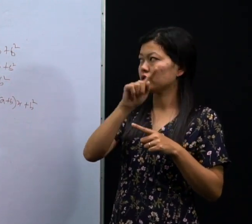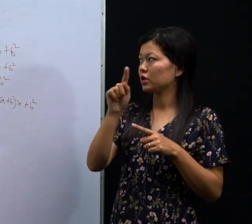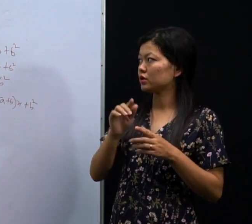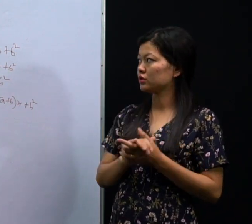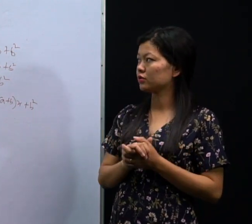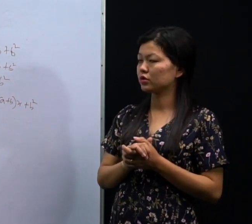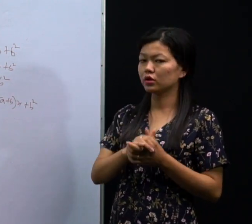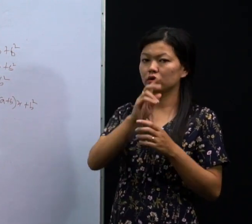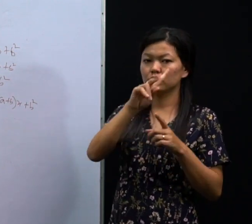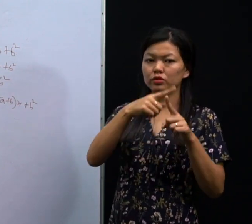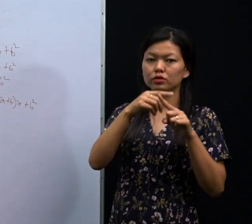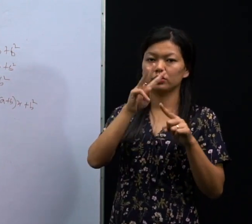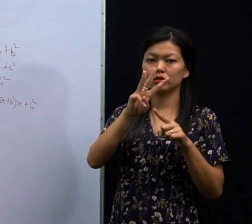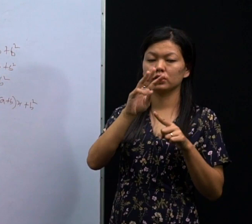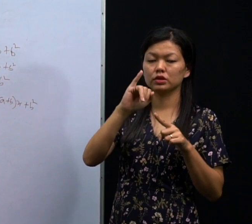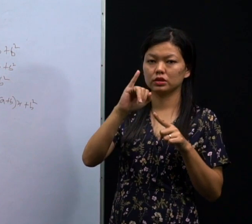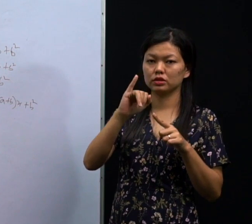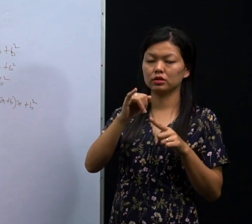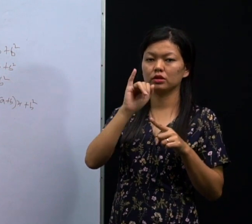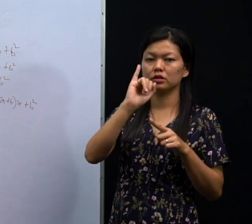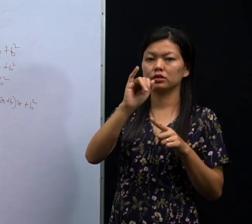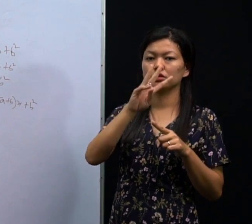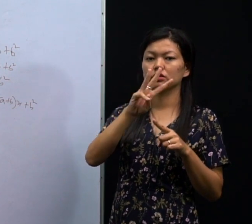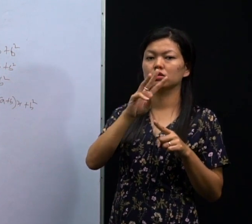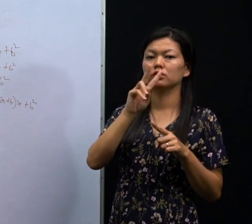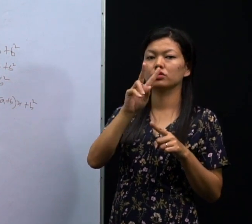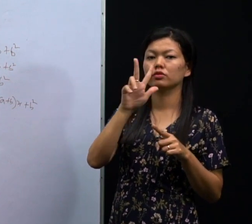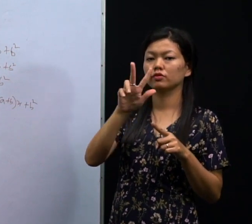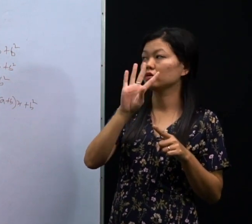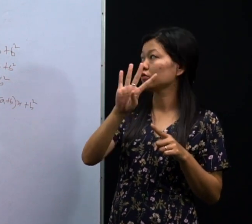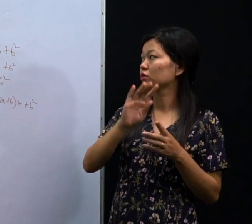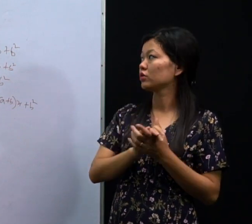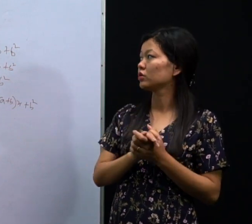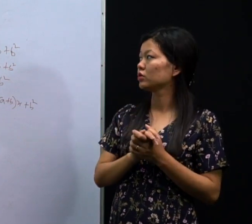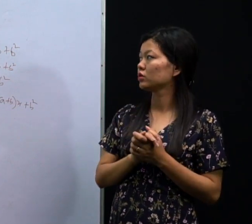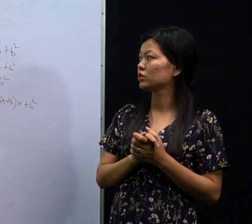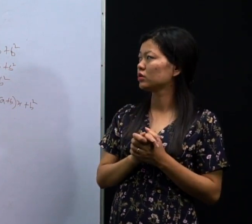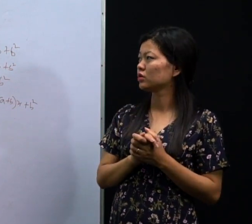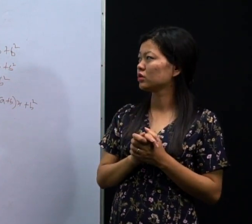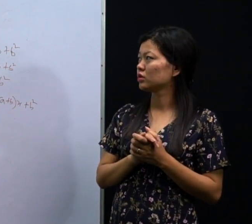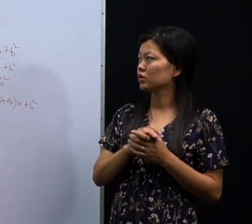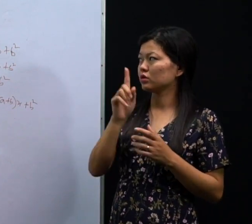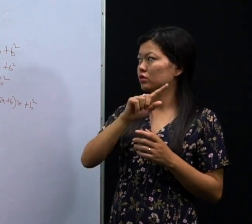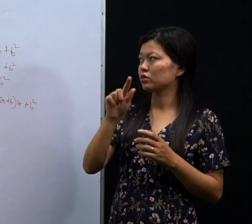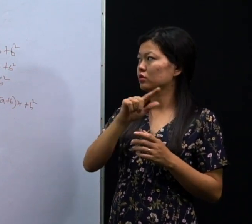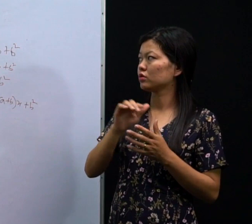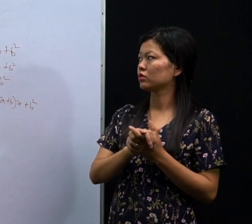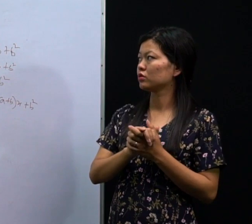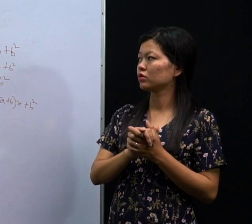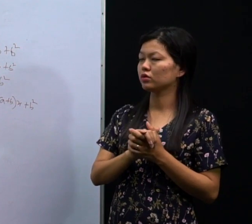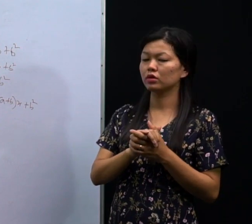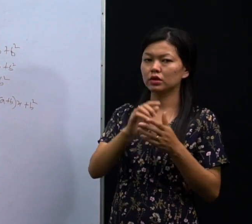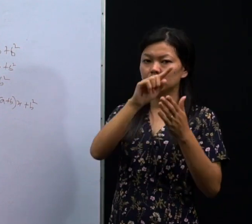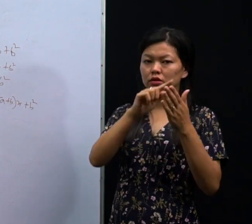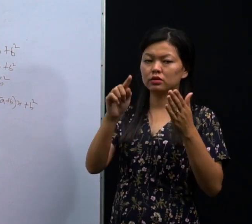2 3s are 6, 6 4s are 24. Yes or no? Like this. But someone say, no, I'll not do this. I'll do this one